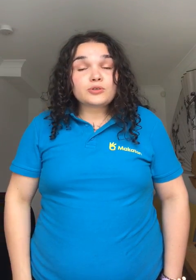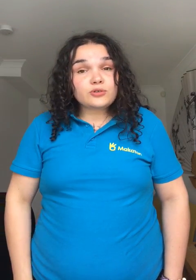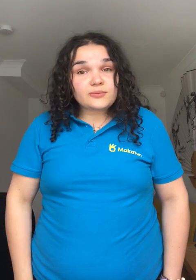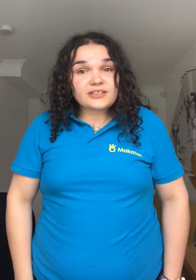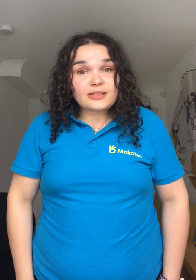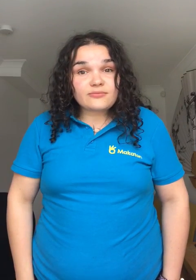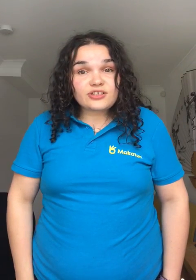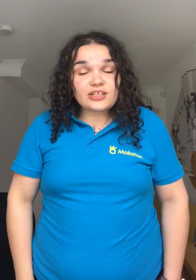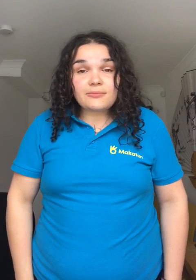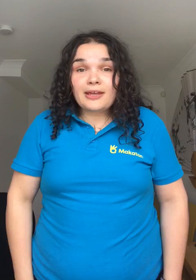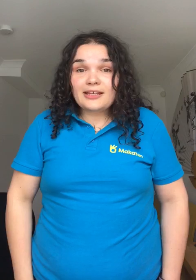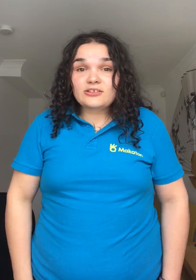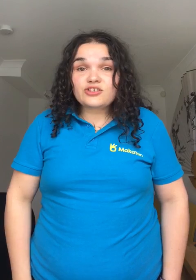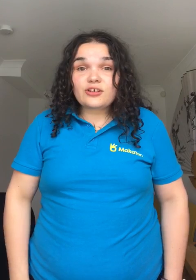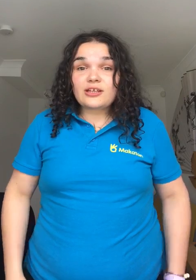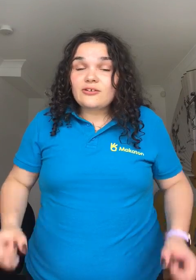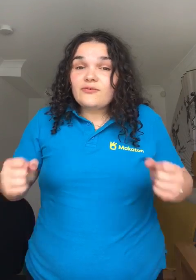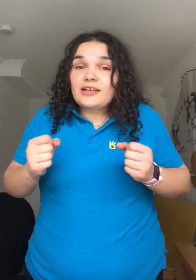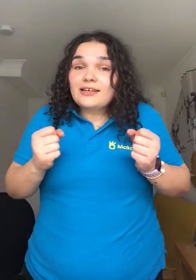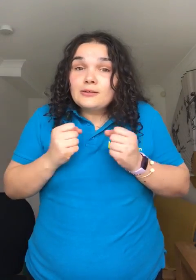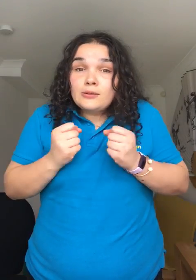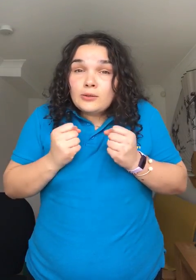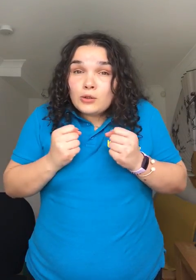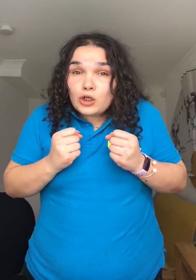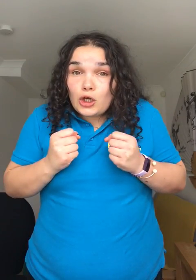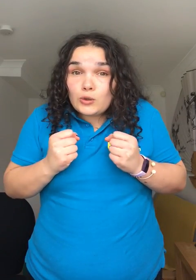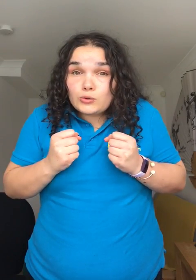Also the temperature, you may need to show that you're feeling cold.